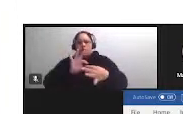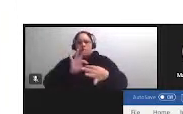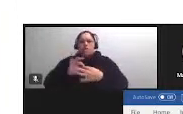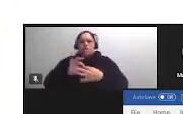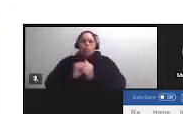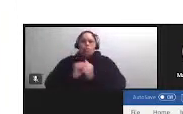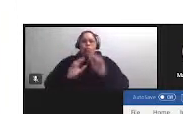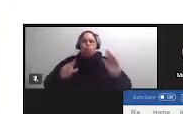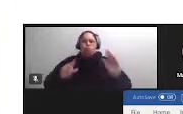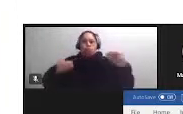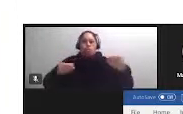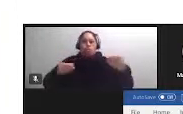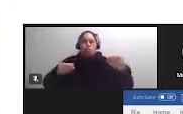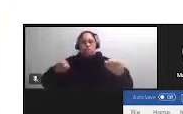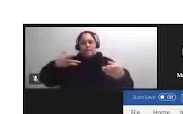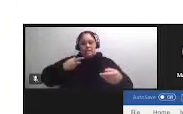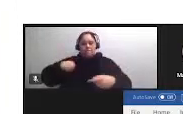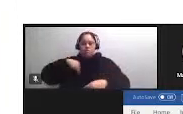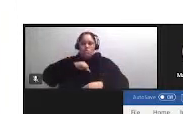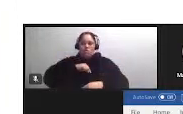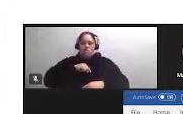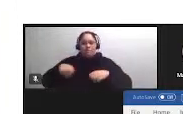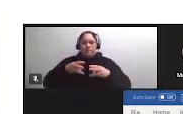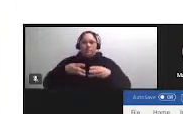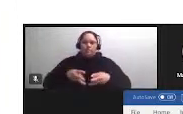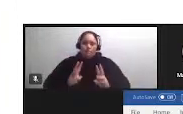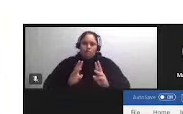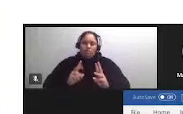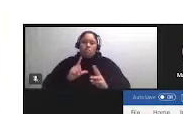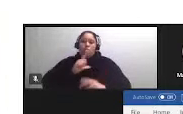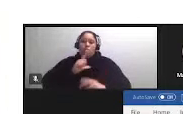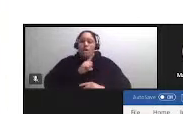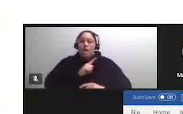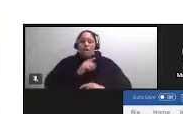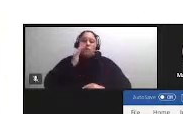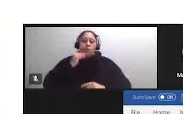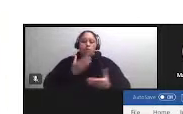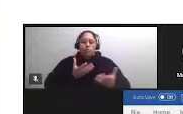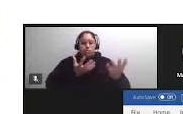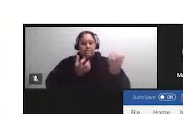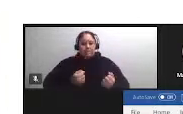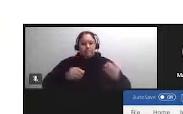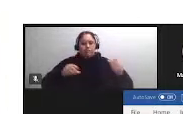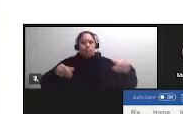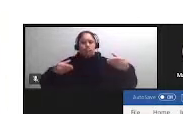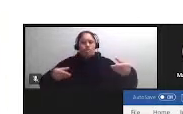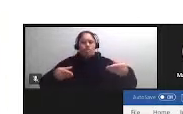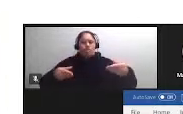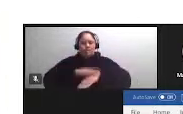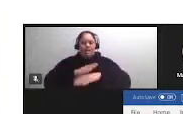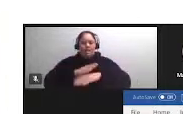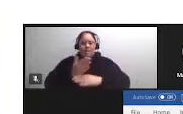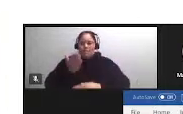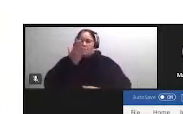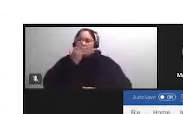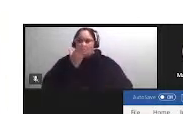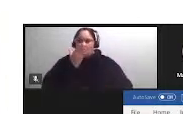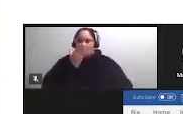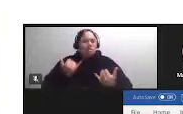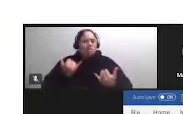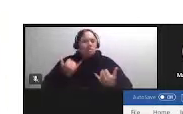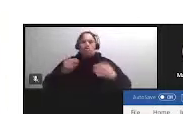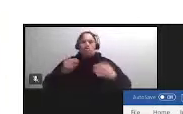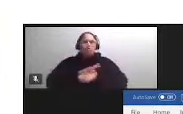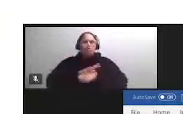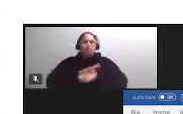with the documents provided effectively. Because when we get these documents at a short space of time, it doesn't do